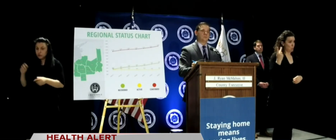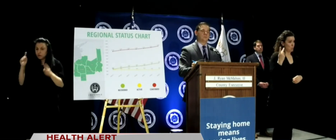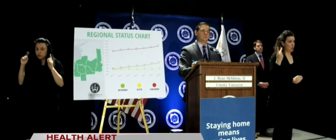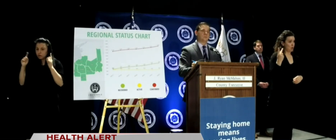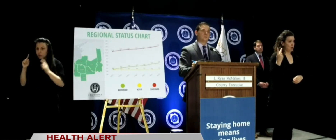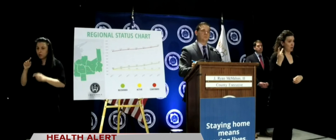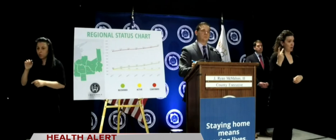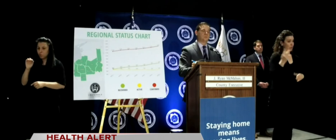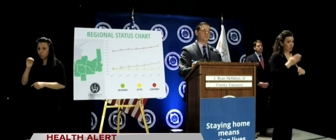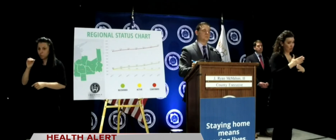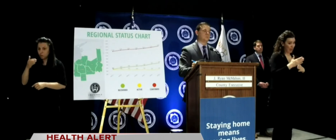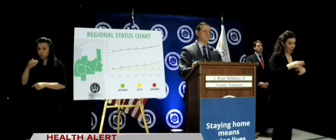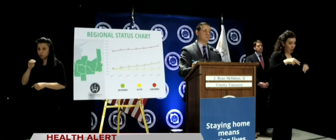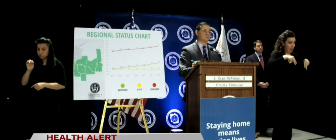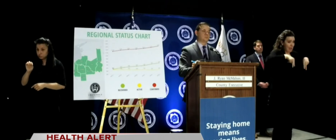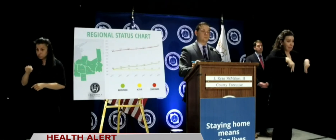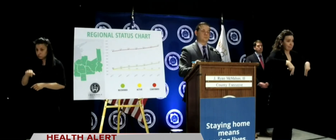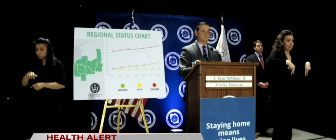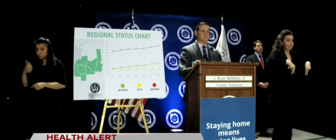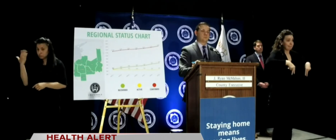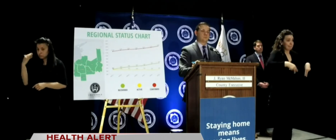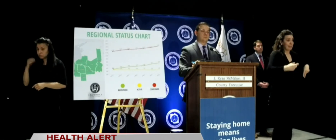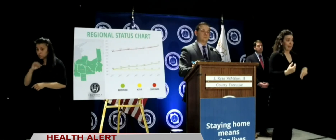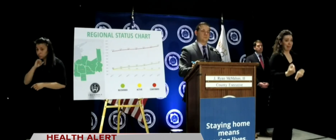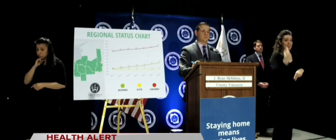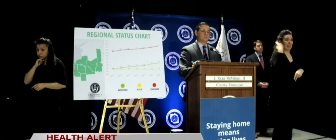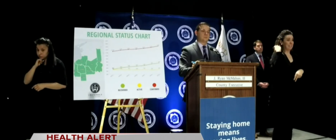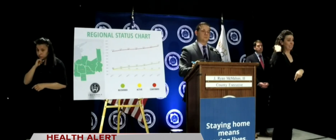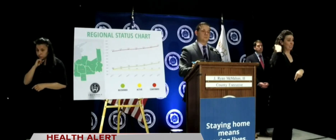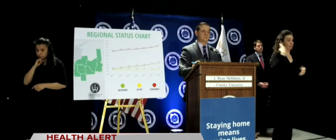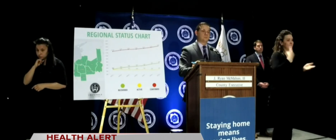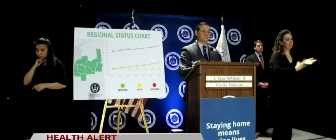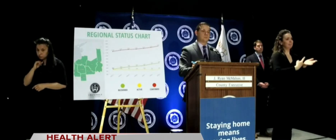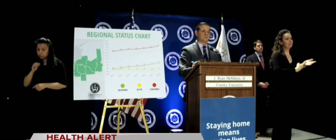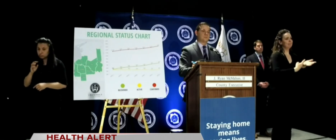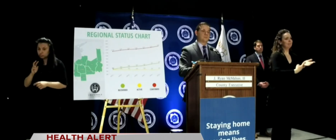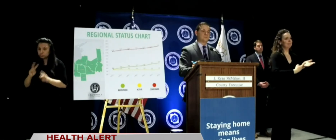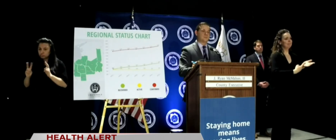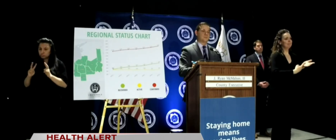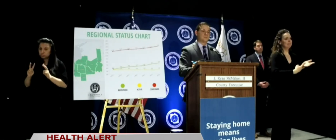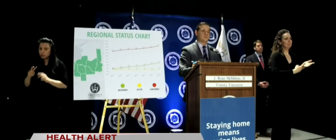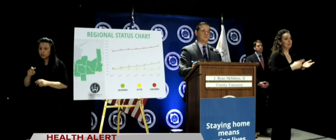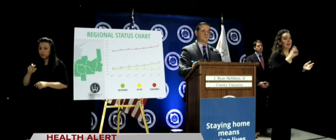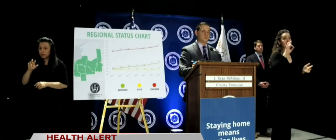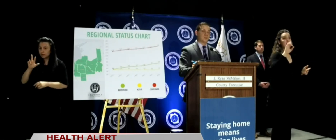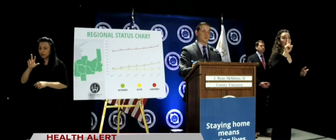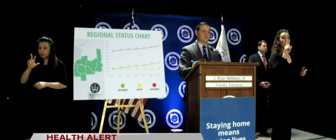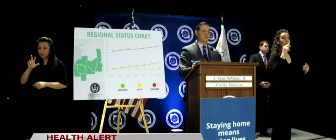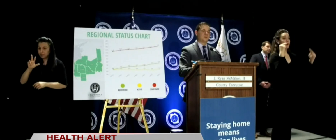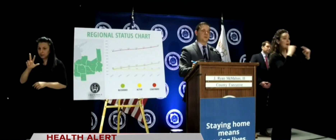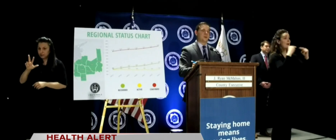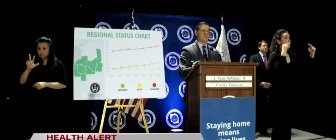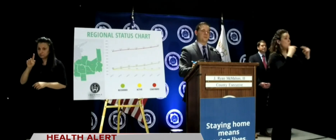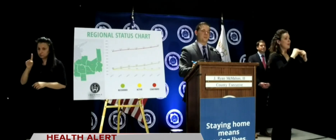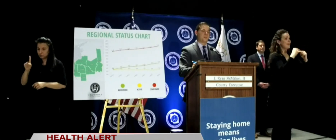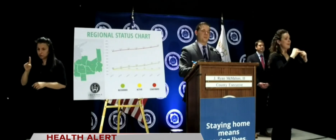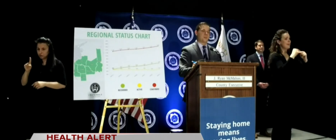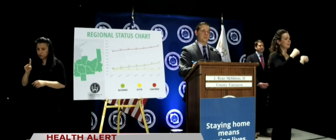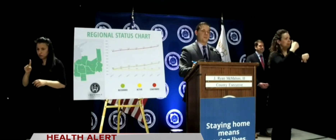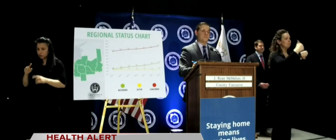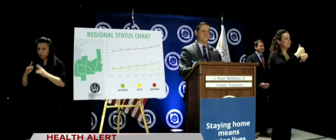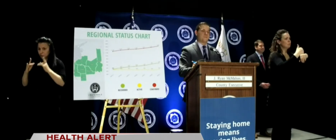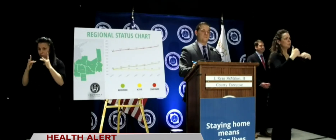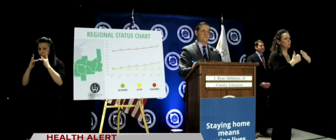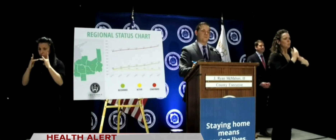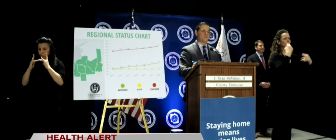the DEIS released by the DOT on Interstate 81. I was also on the other side of the podium asking questions, so it's a nice reunion. Okay. What's the